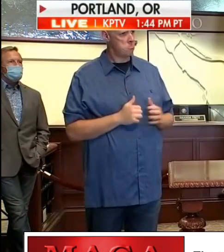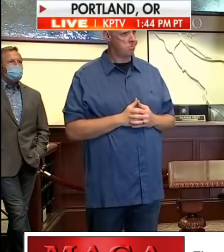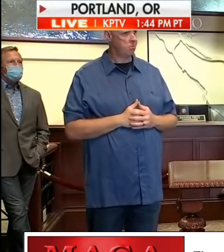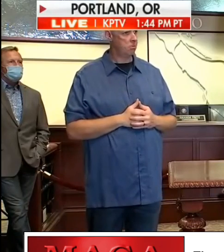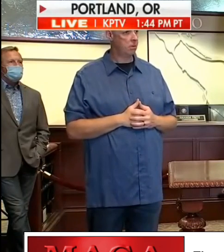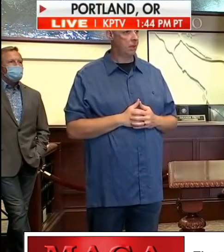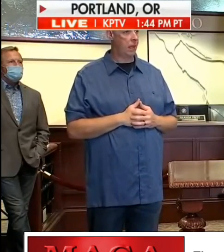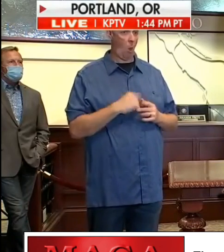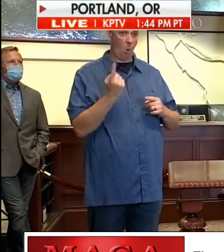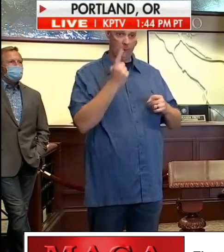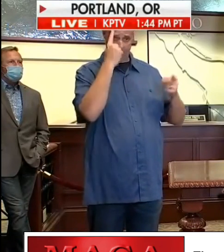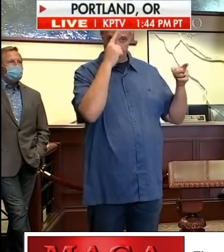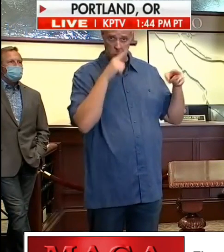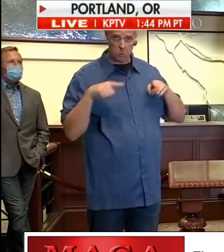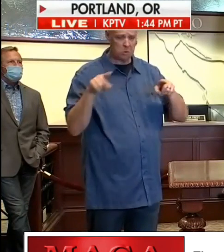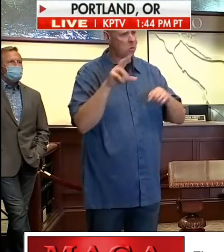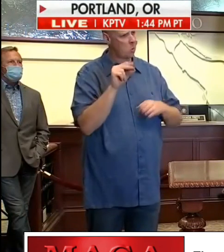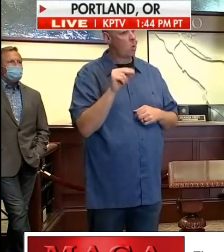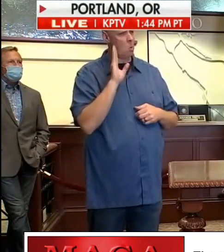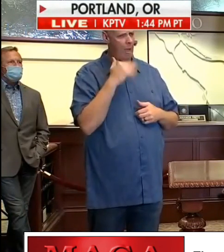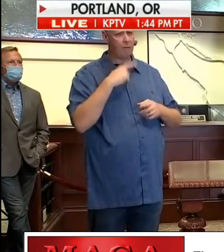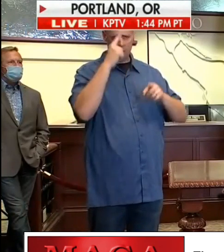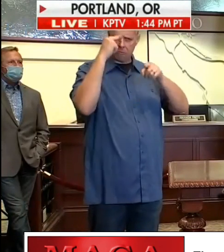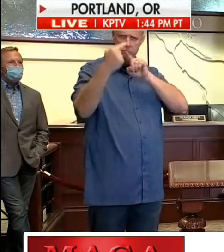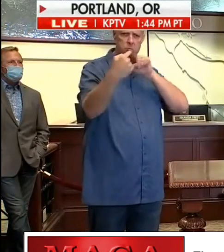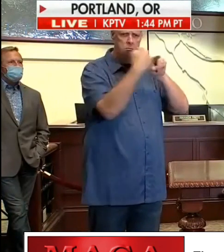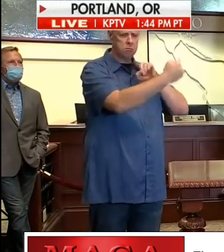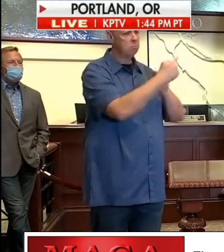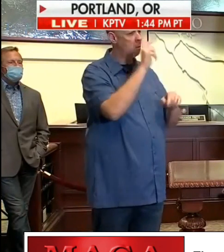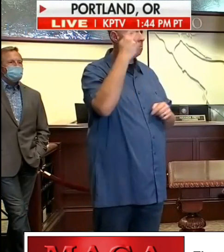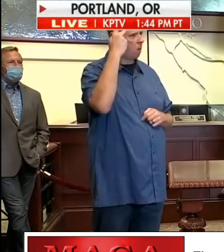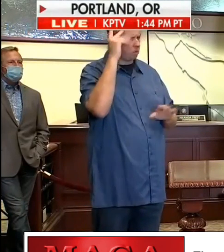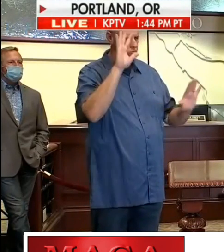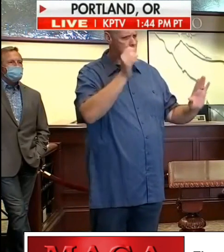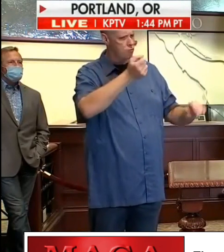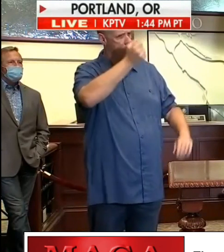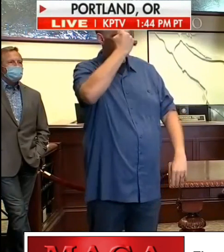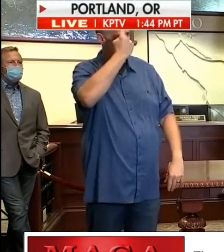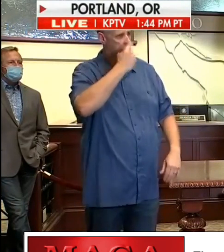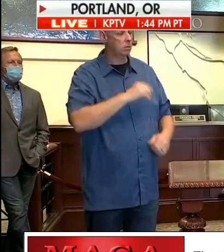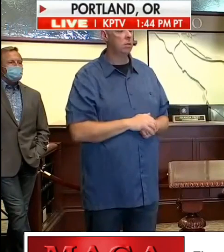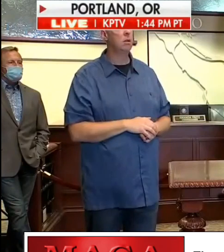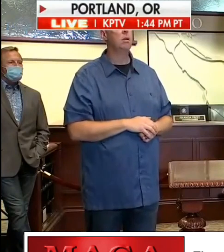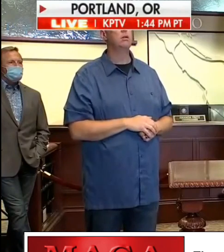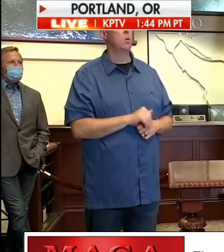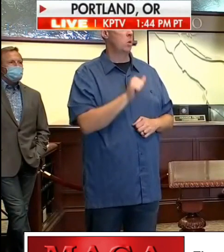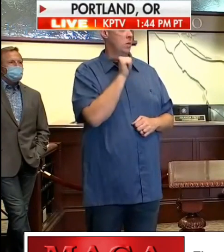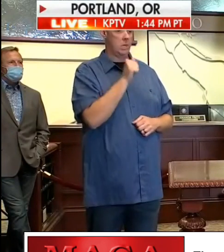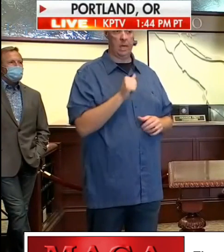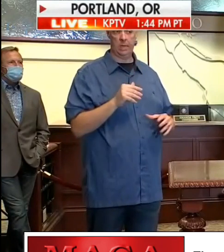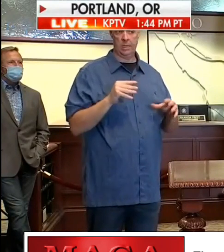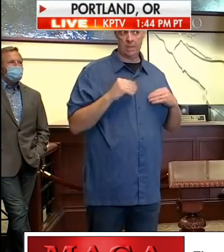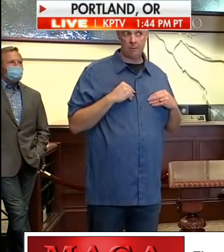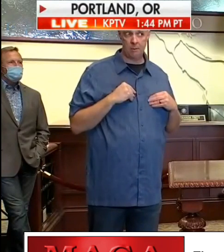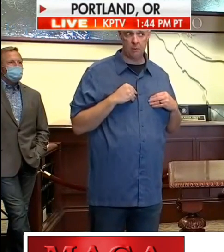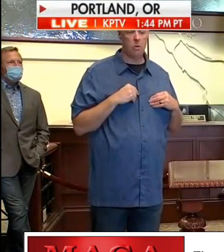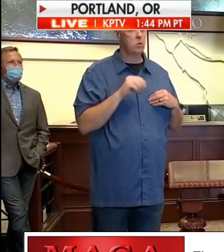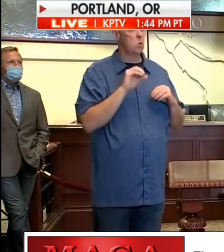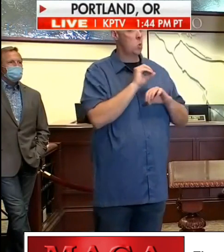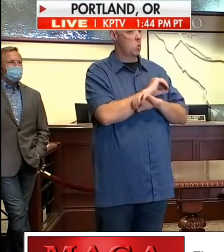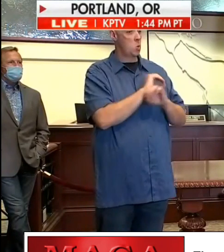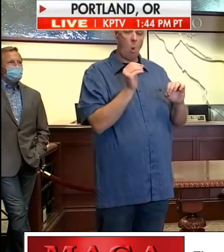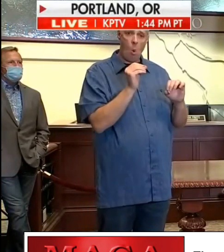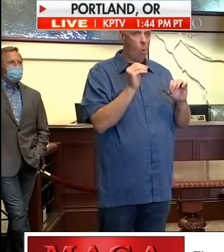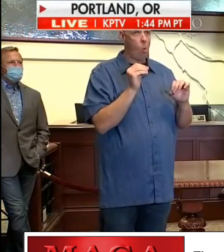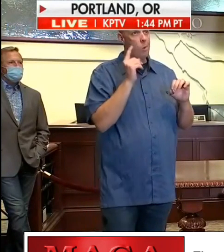to have differences of opinion when it comes to politics. But what isn't okay, and where we should have no difference of